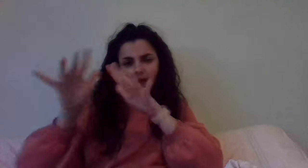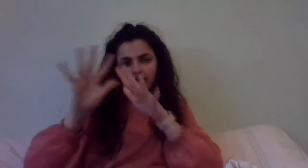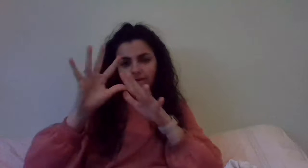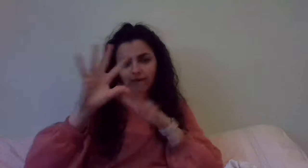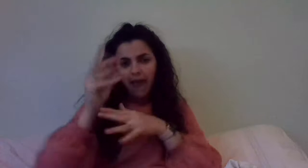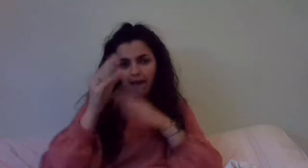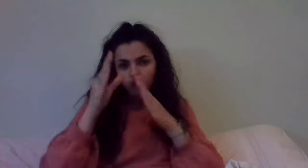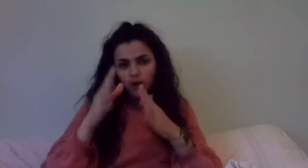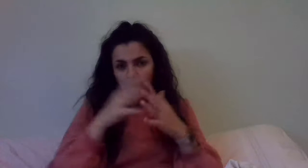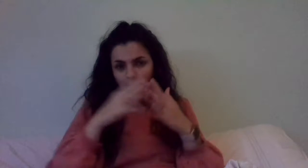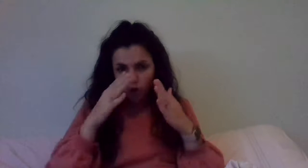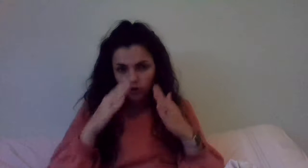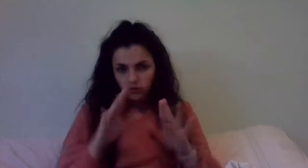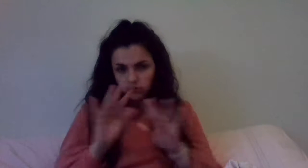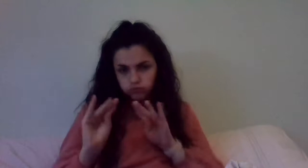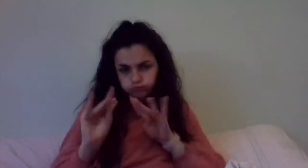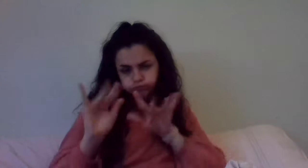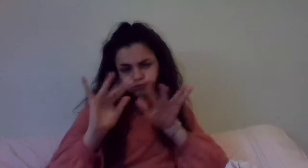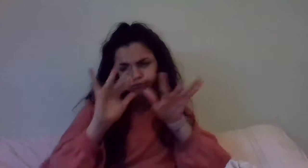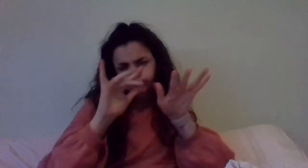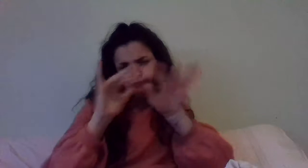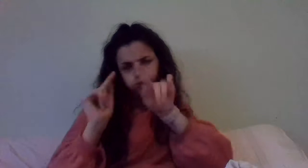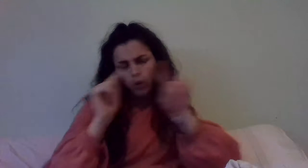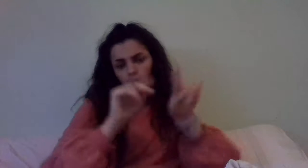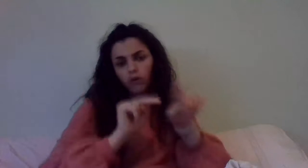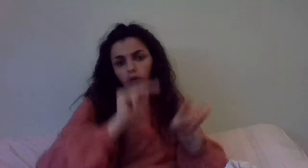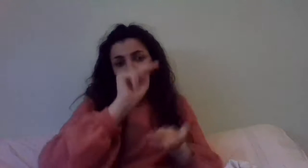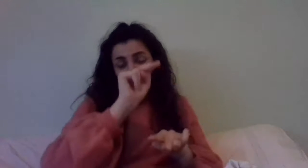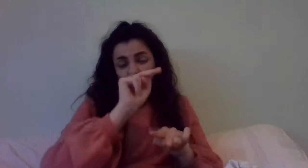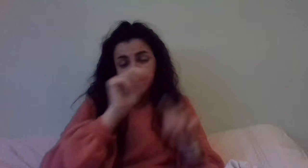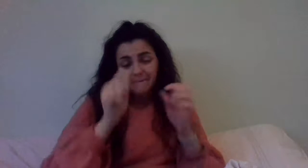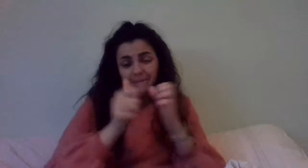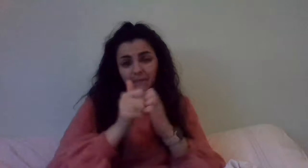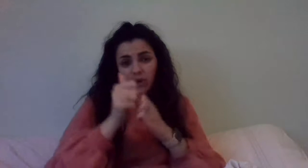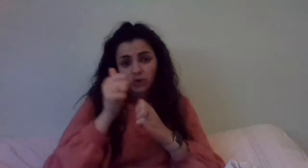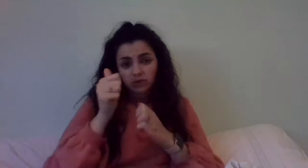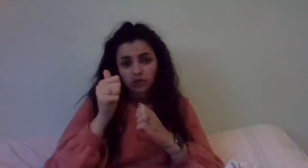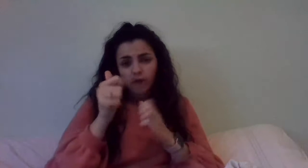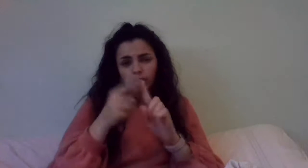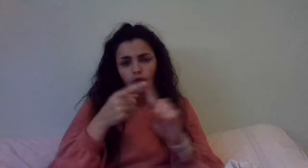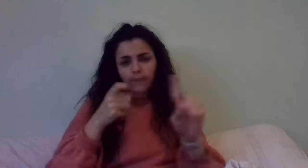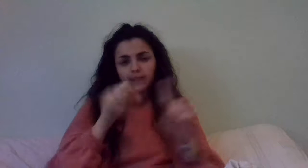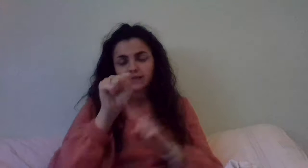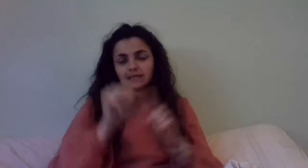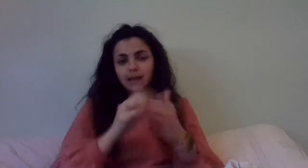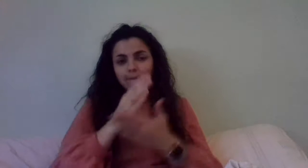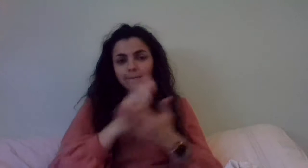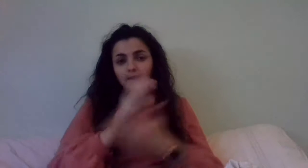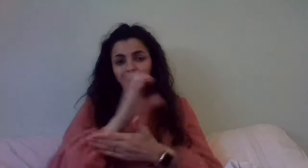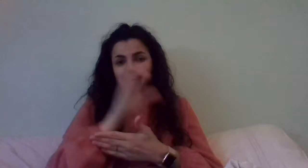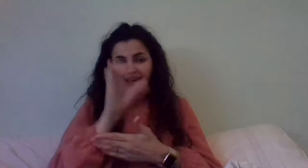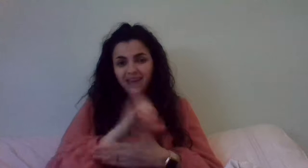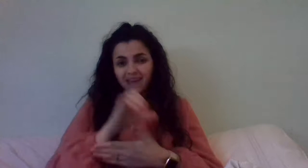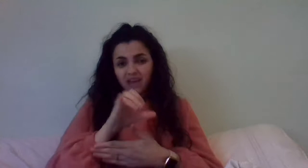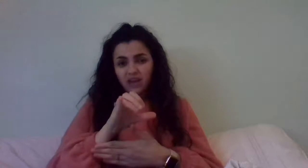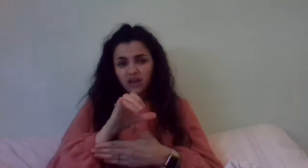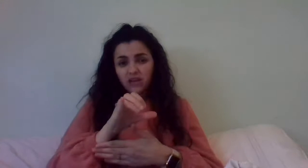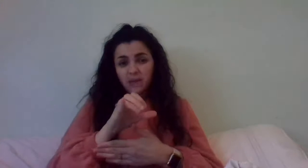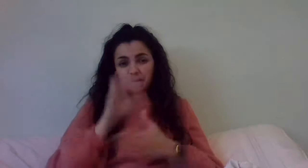pictures are from the south part of Chicago, and that's where this particular picture on the right is being